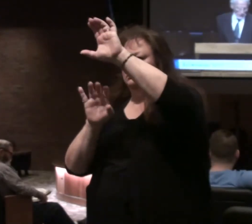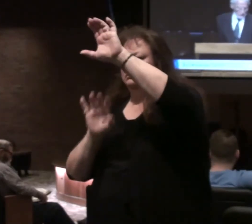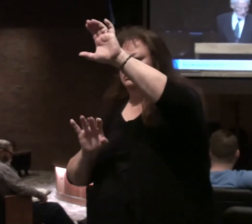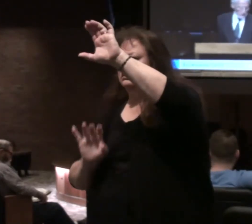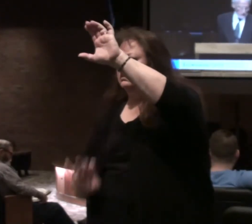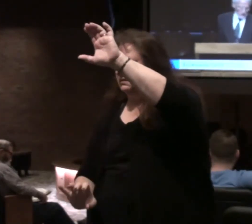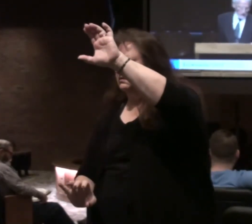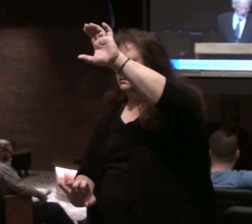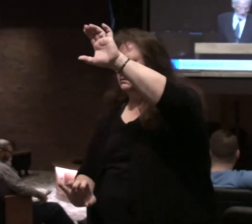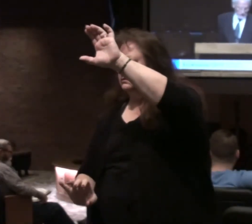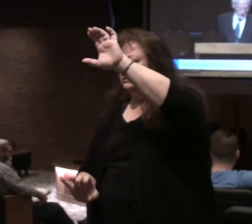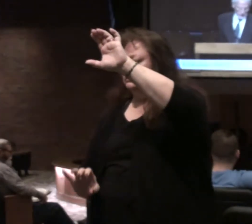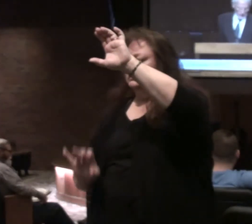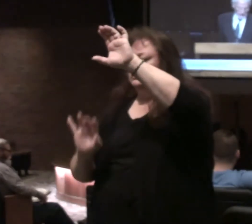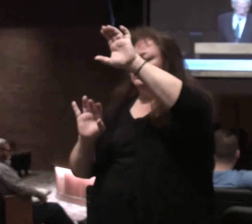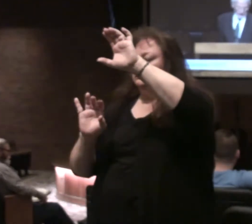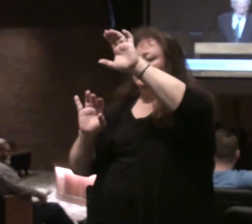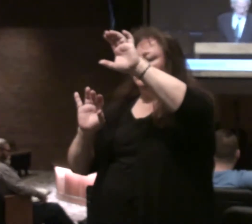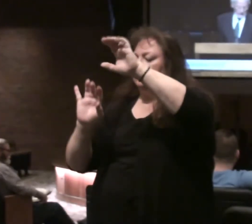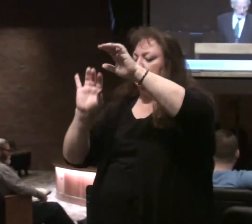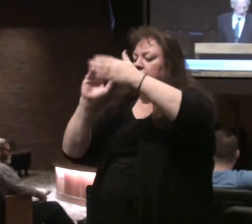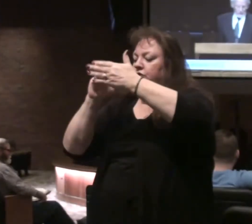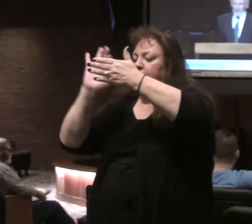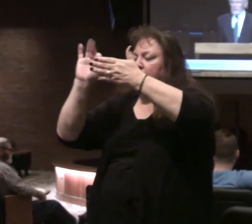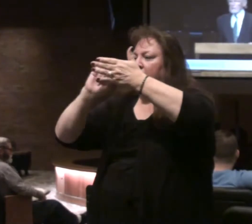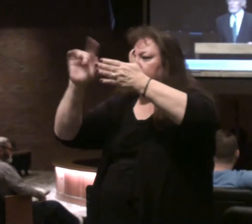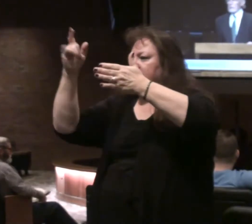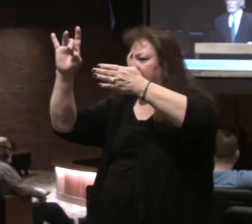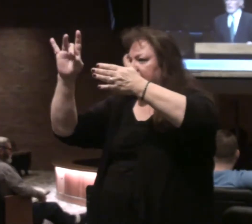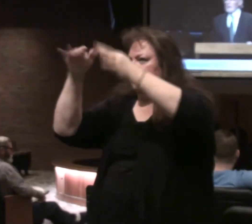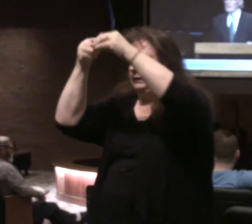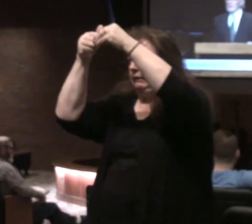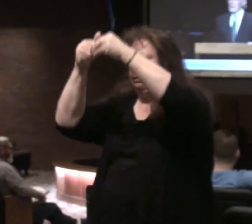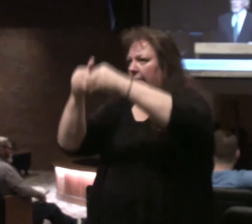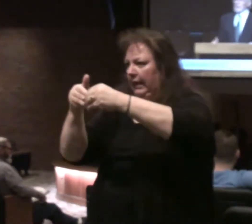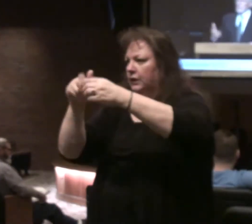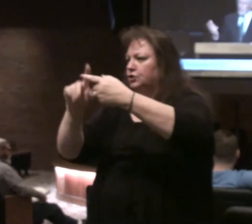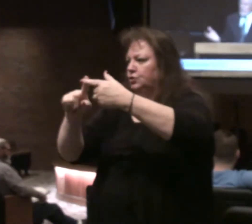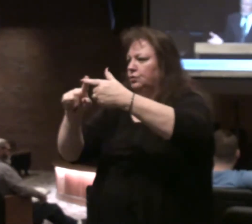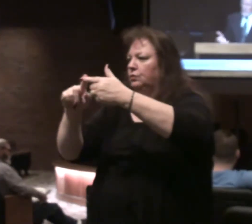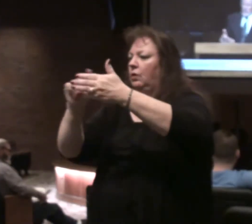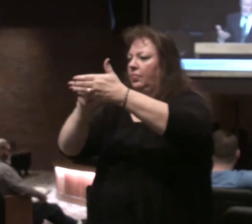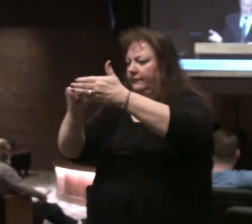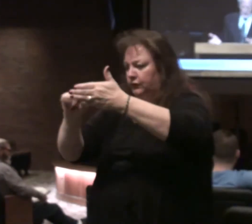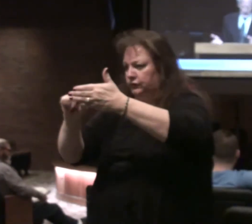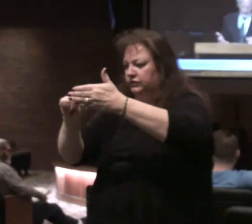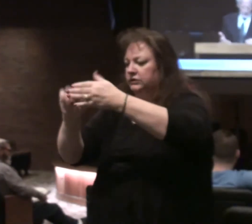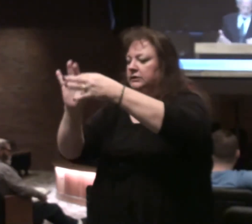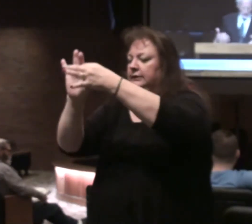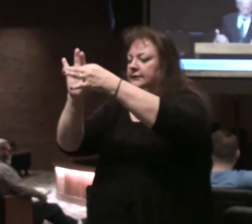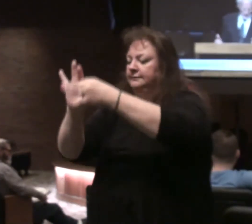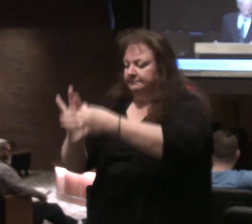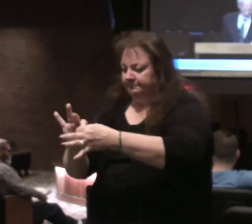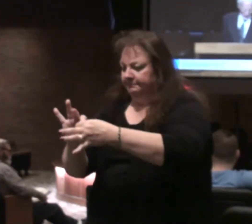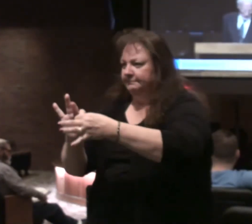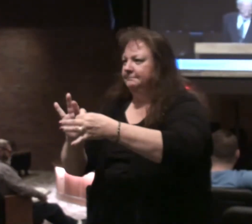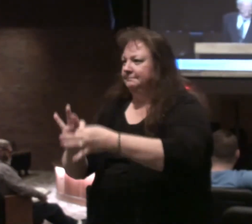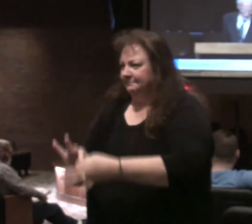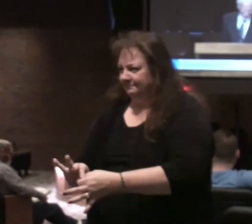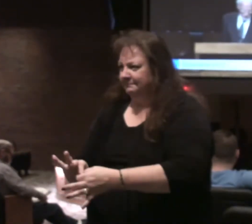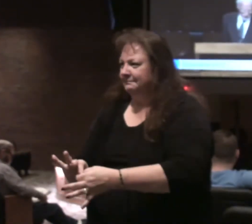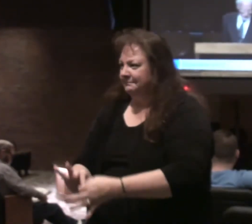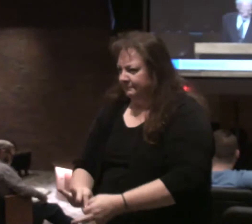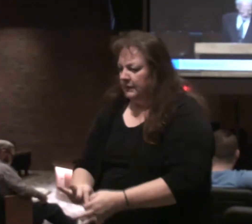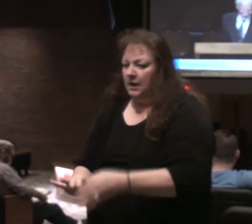end of chapter 9, verse 18. Led right into the next verse. We have these chapters, but from